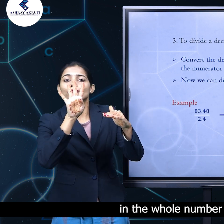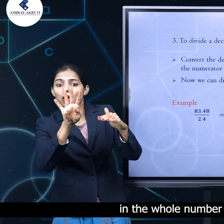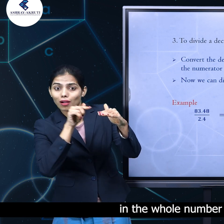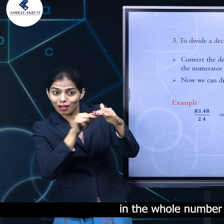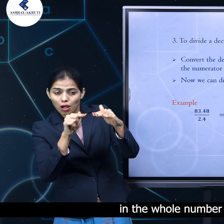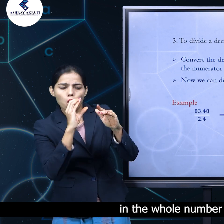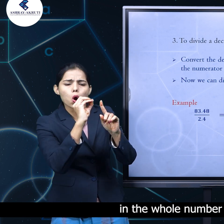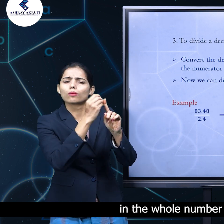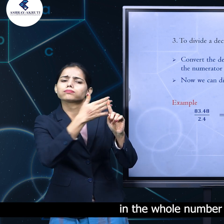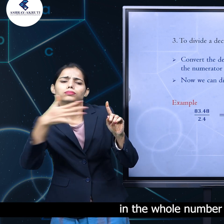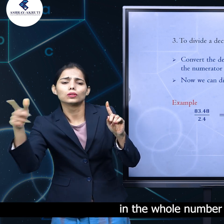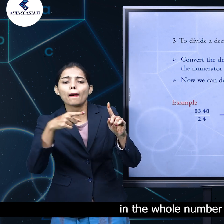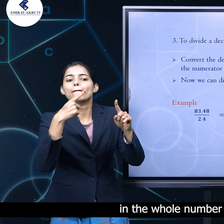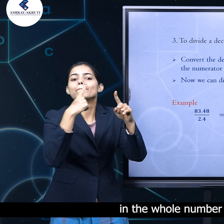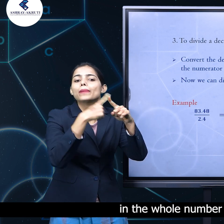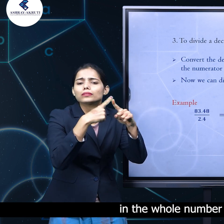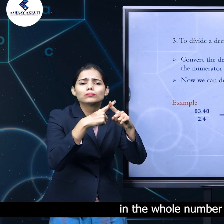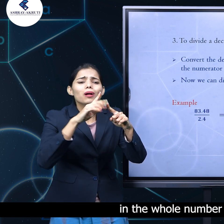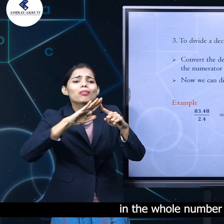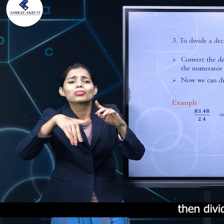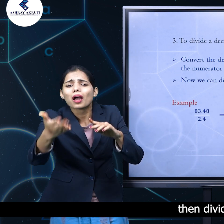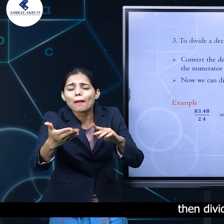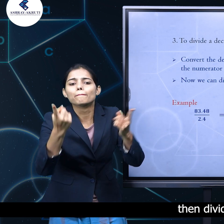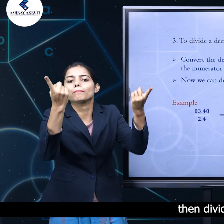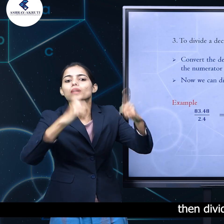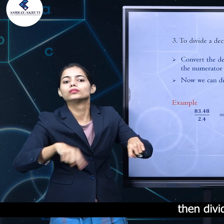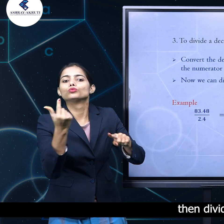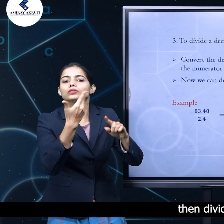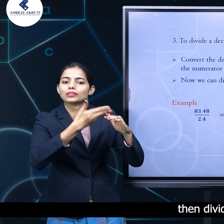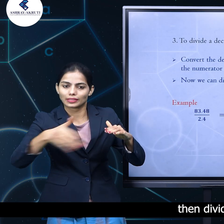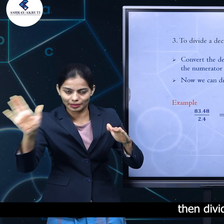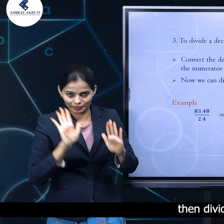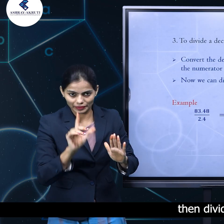number by multiplying by 10, then divide it as usual.